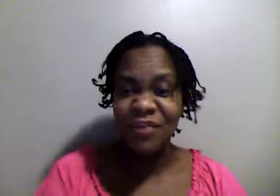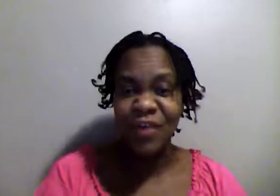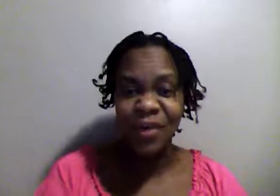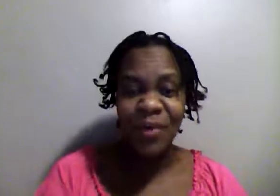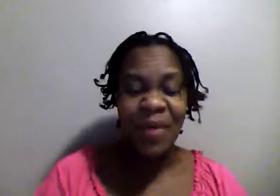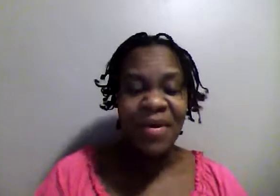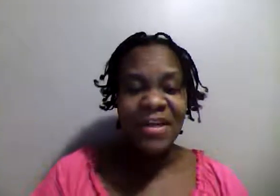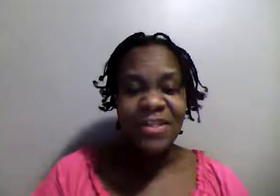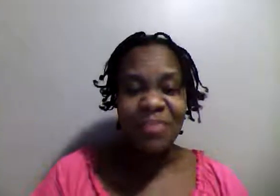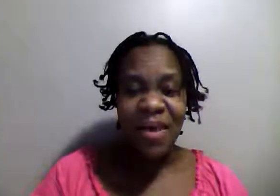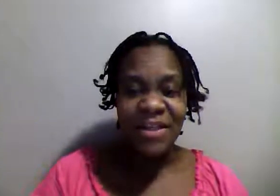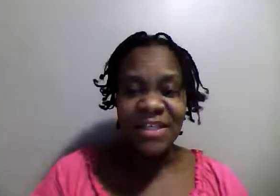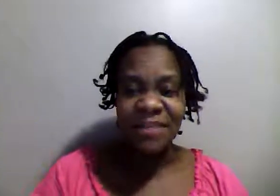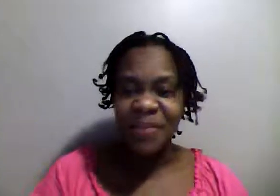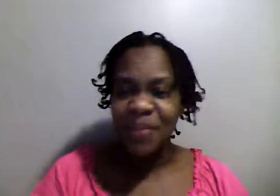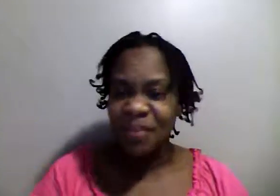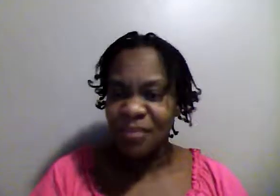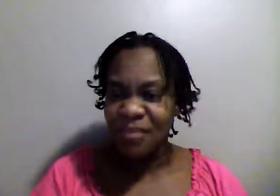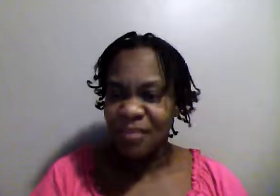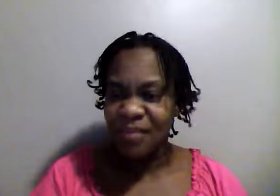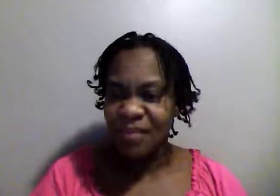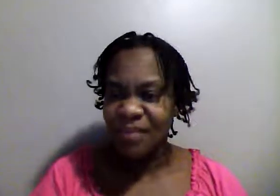you. But